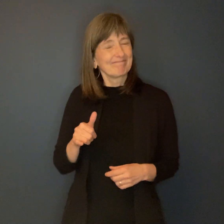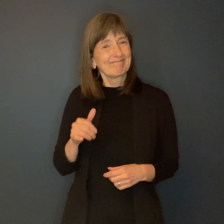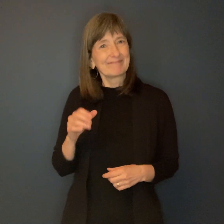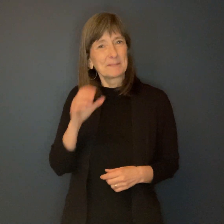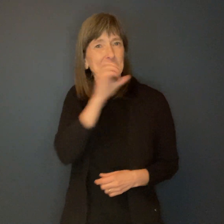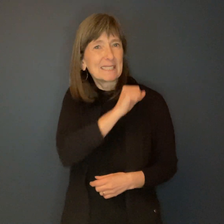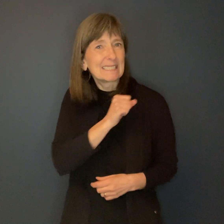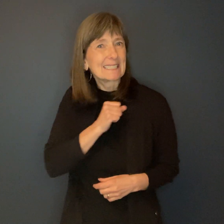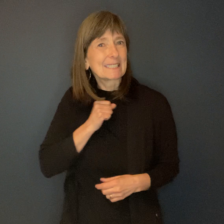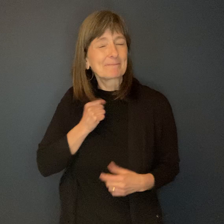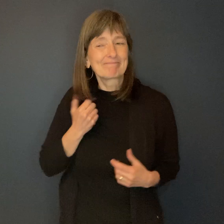of accessible